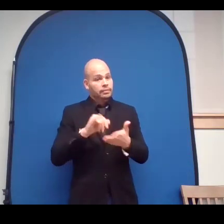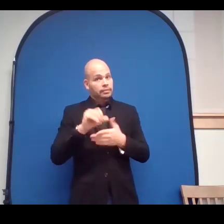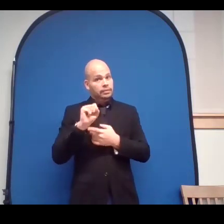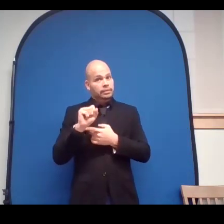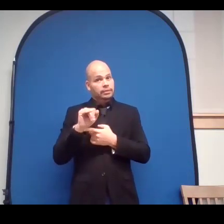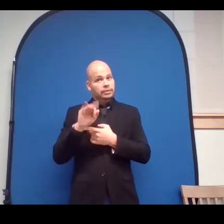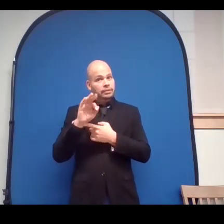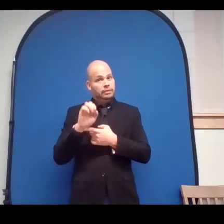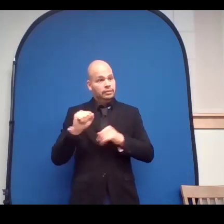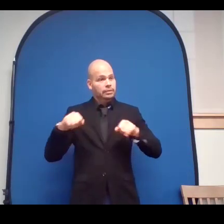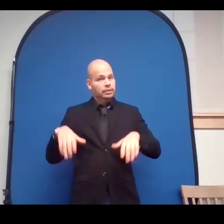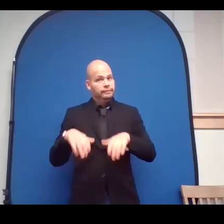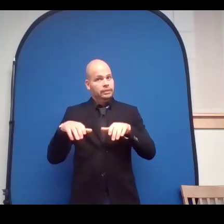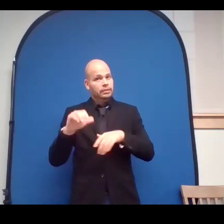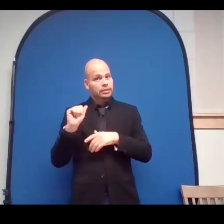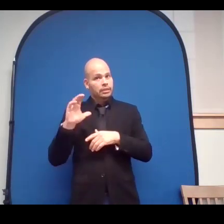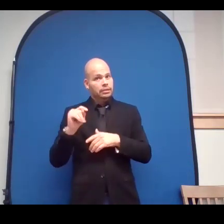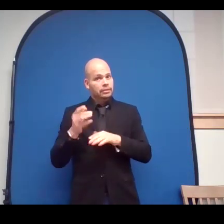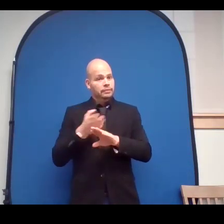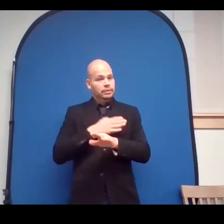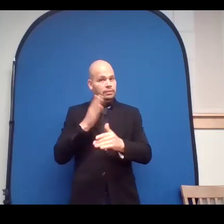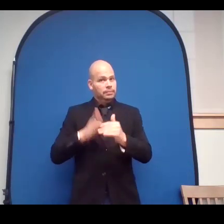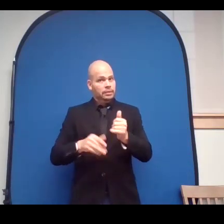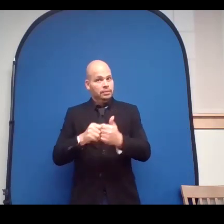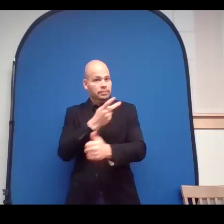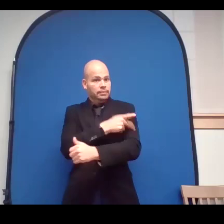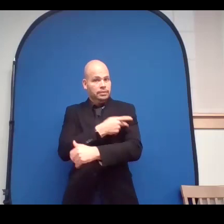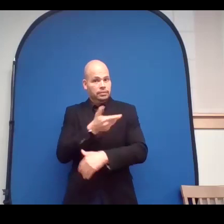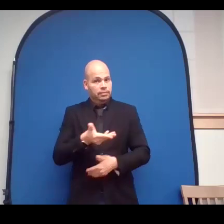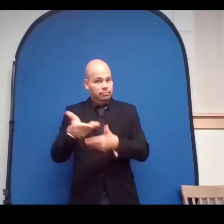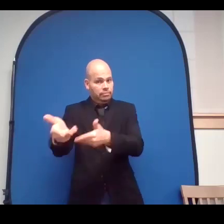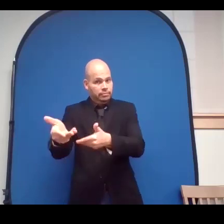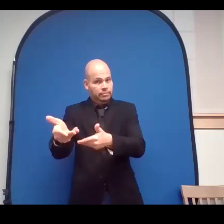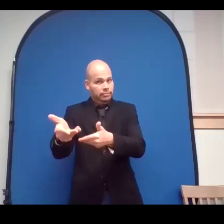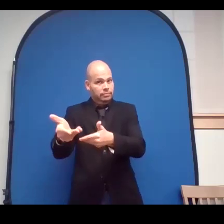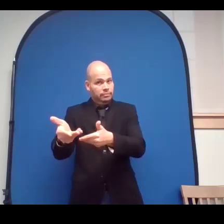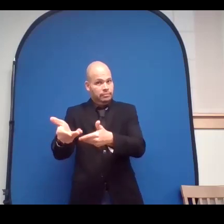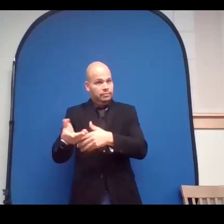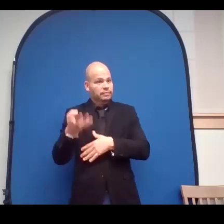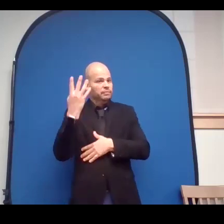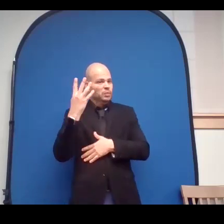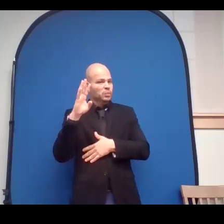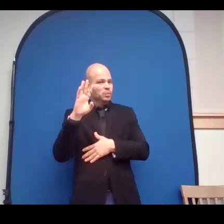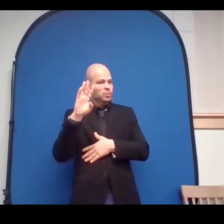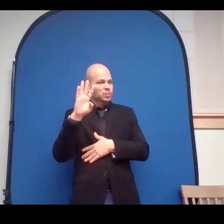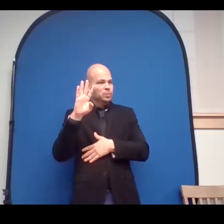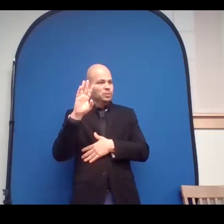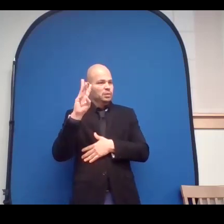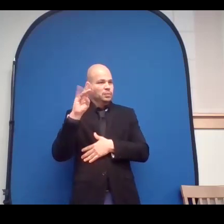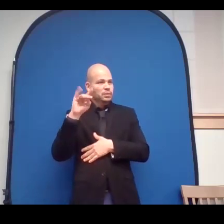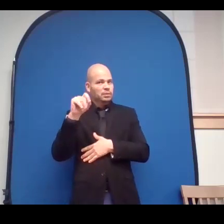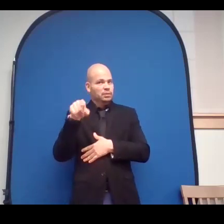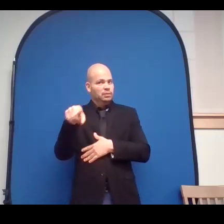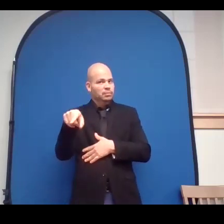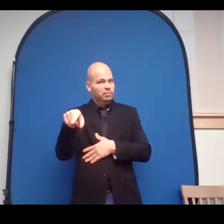being hospitalized at Four Winds. Patient was informed of this and reported the intent to